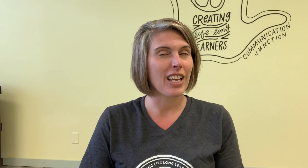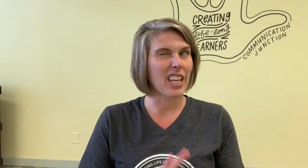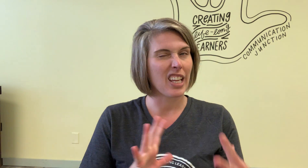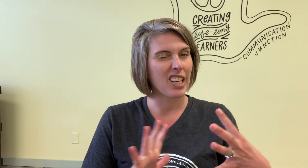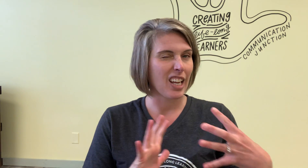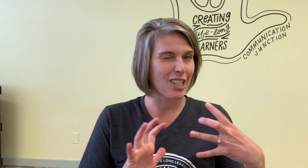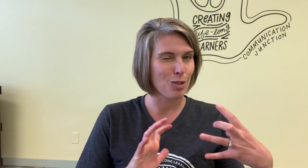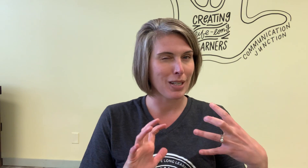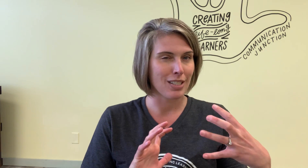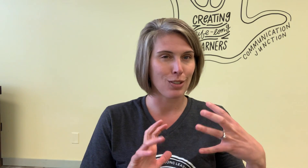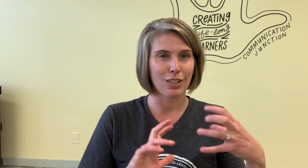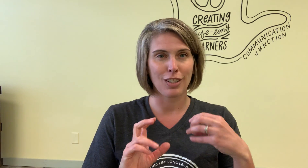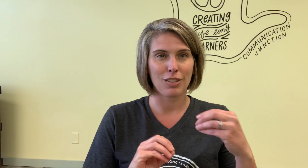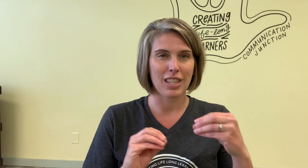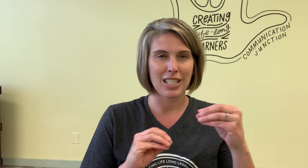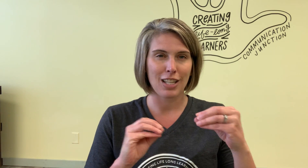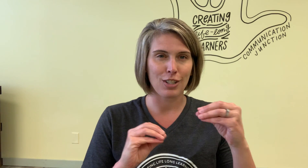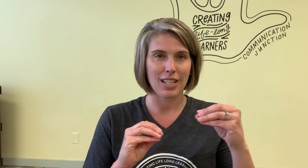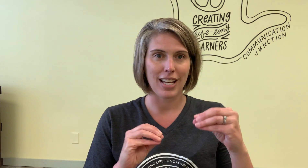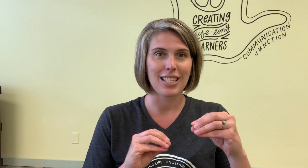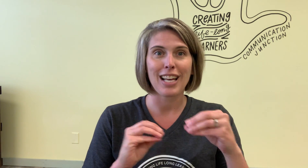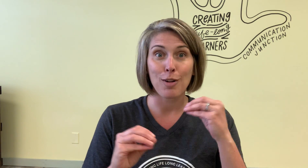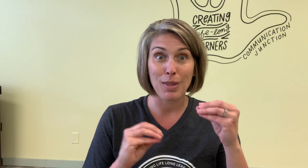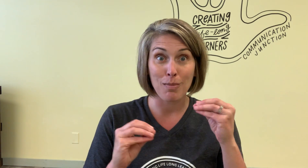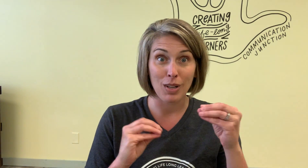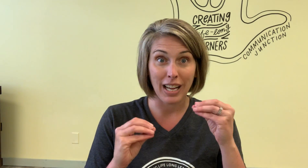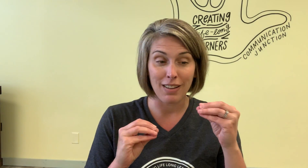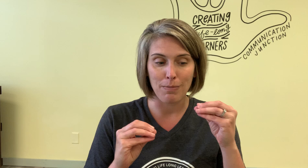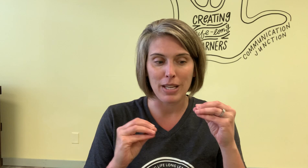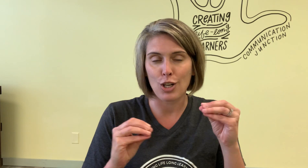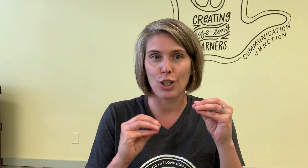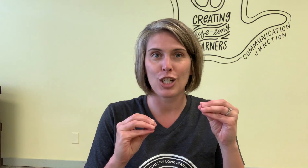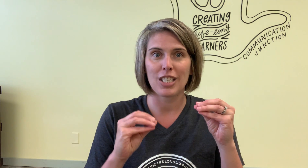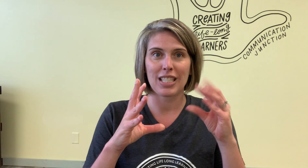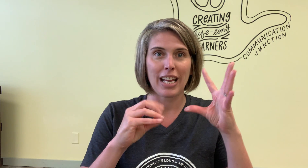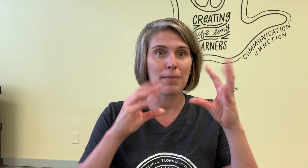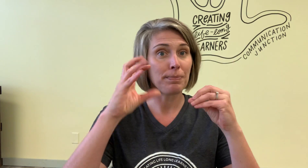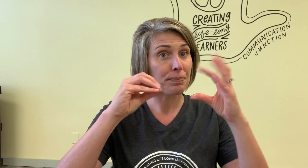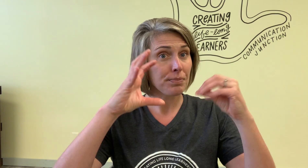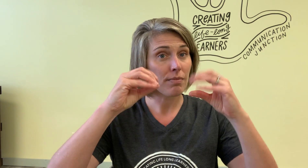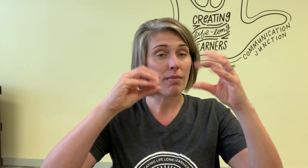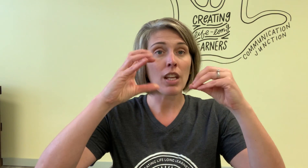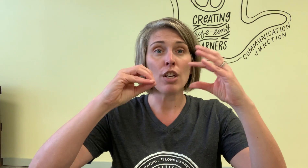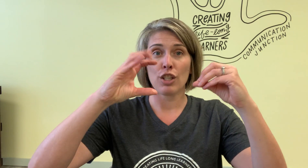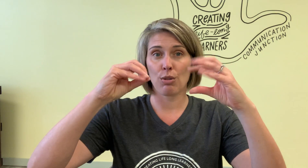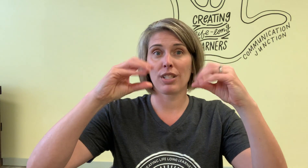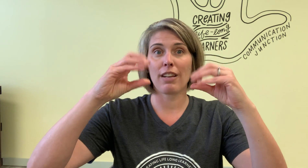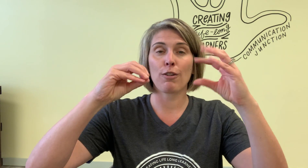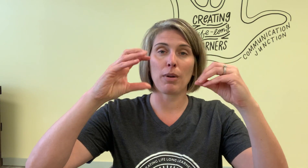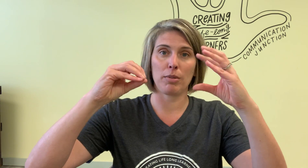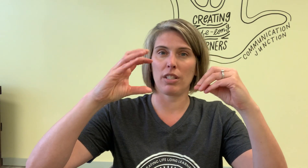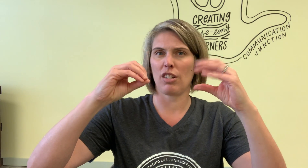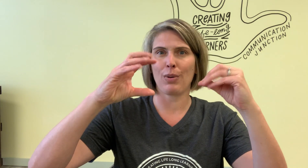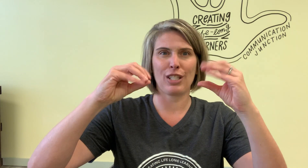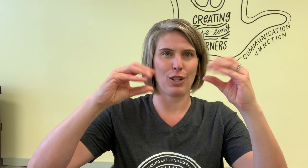like engagement or little things that are exciting to help them kind of be encouraged to sign. So our sign for bubbles is always a good